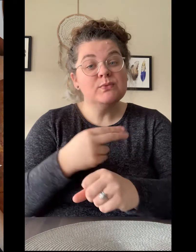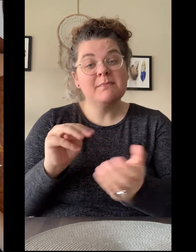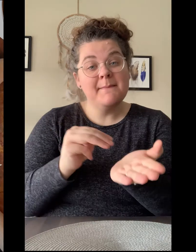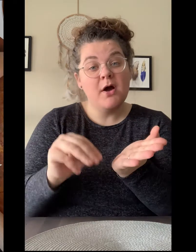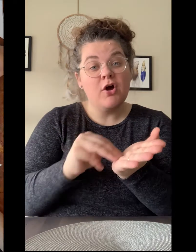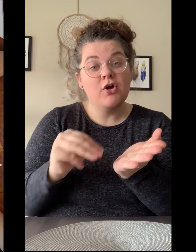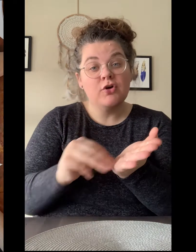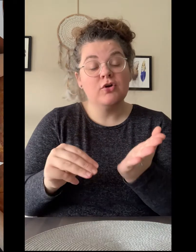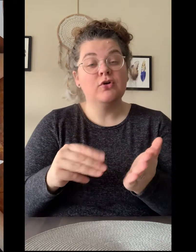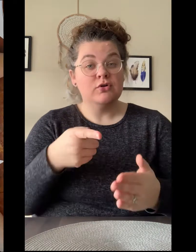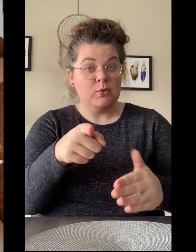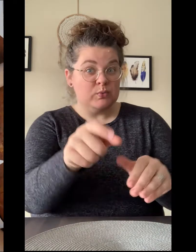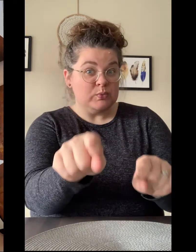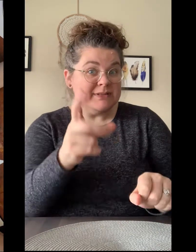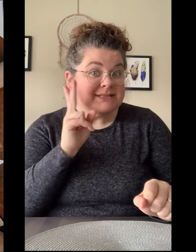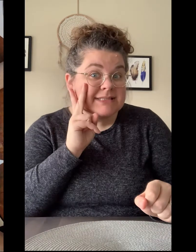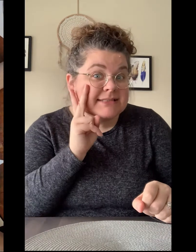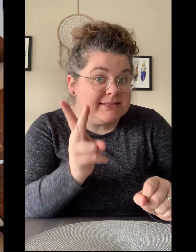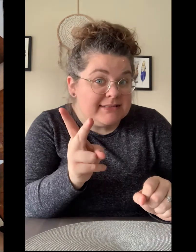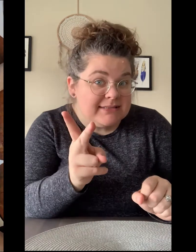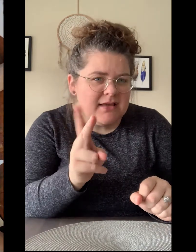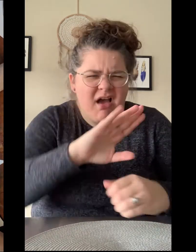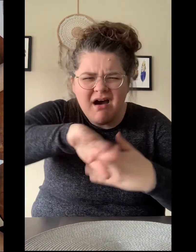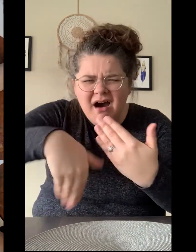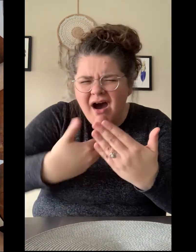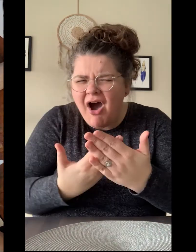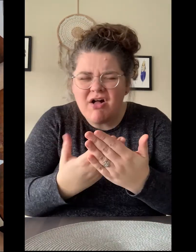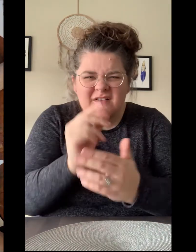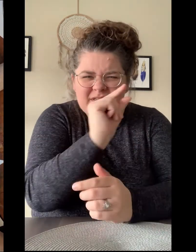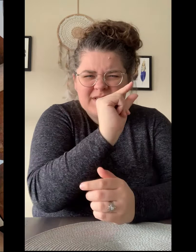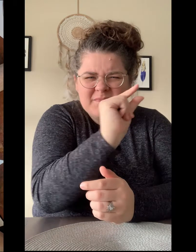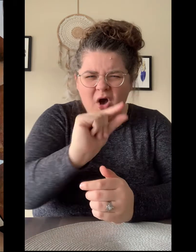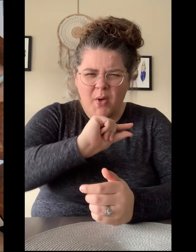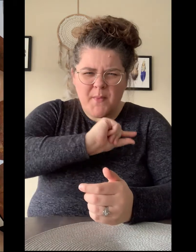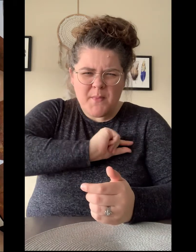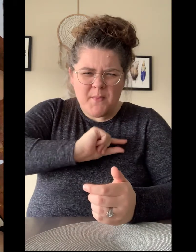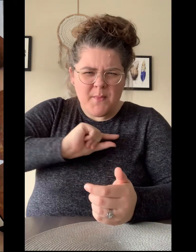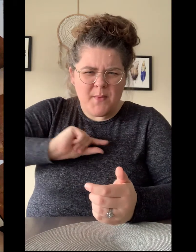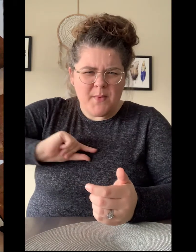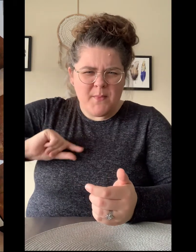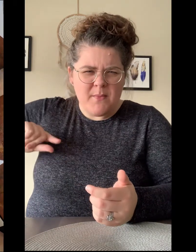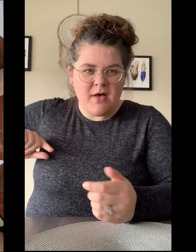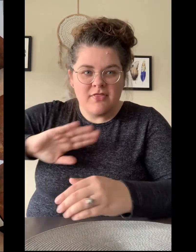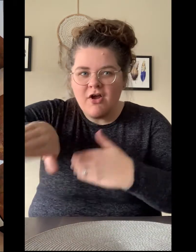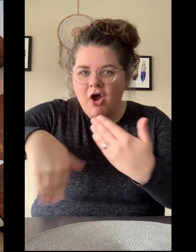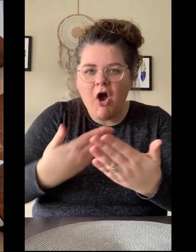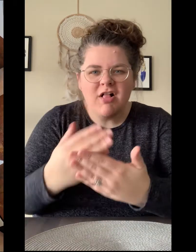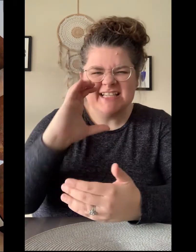marker so you can see that all of these scales are the letter